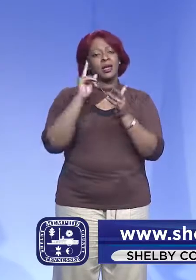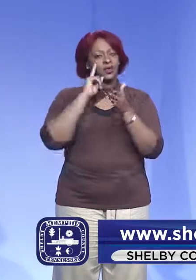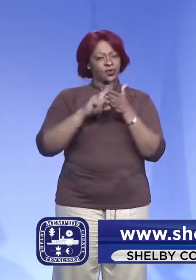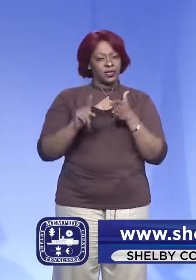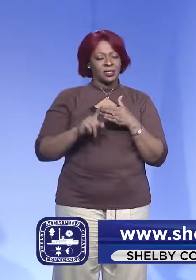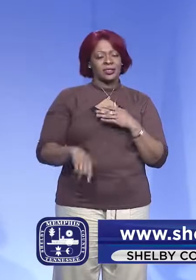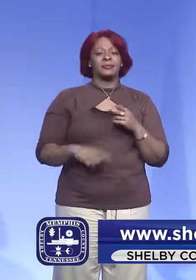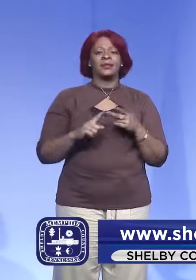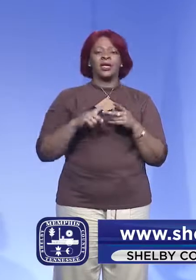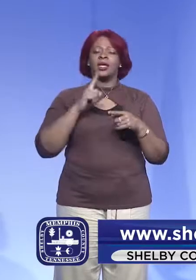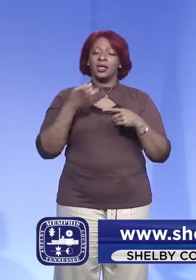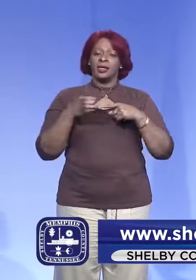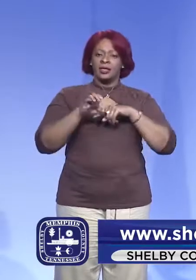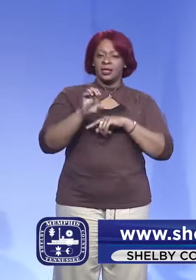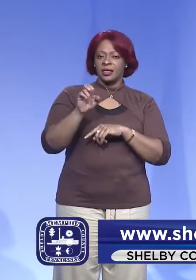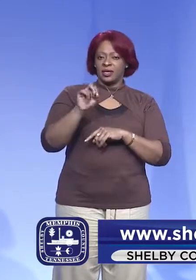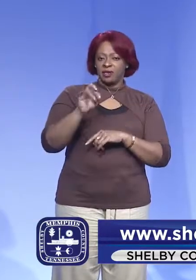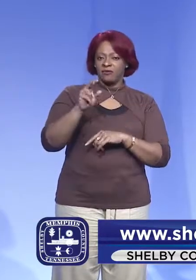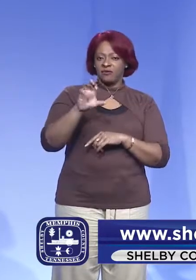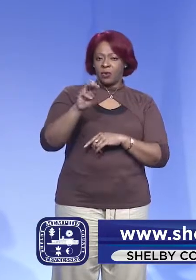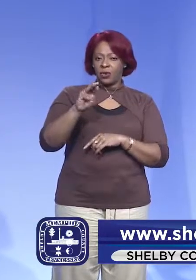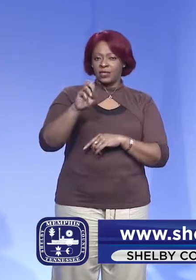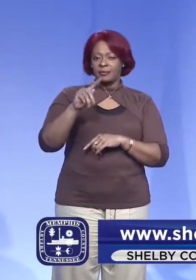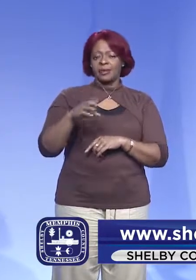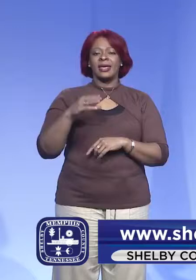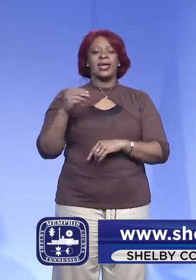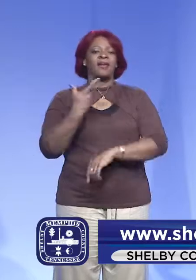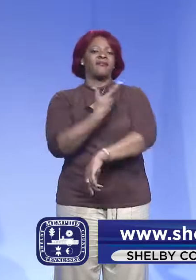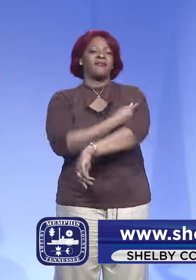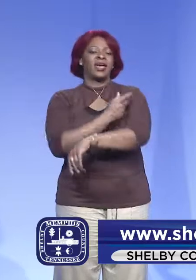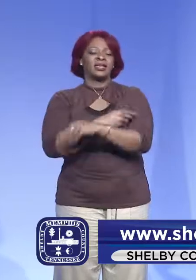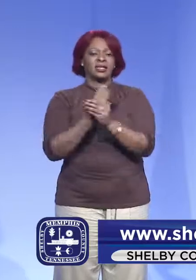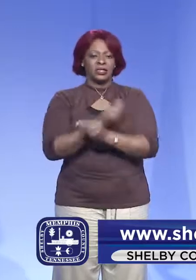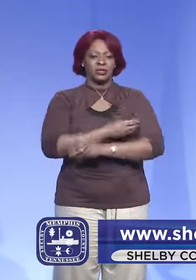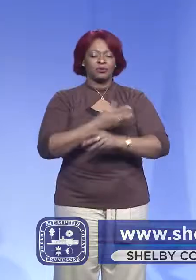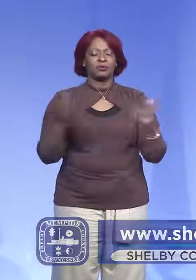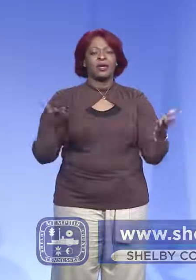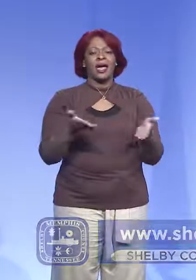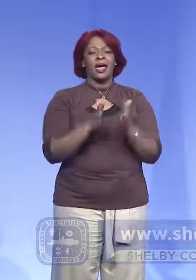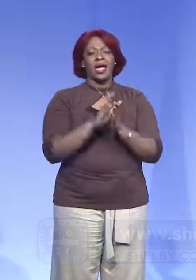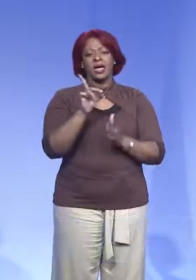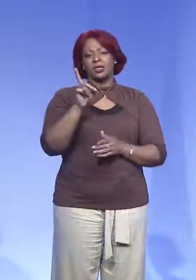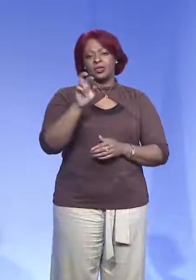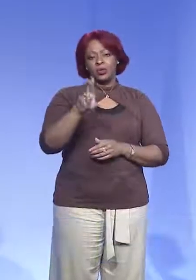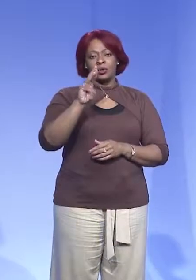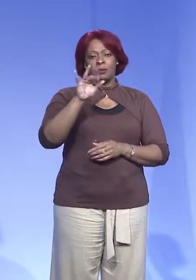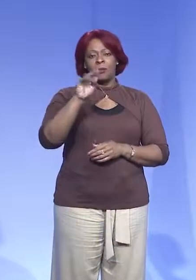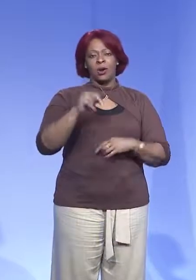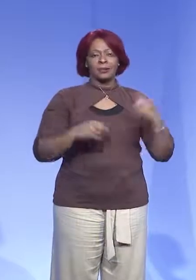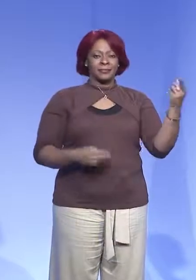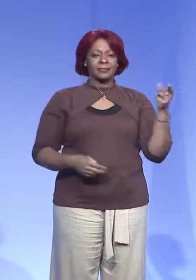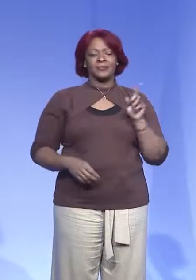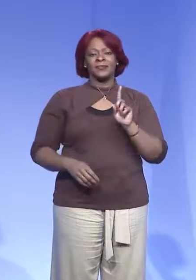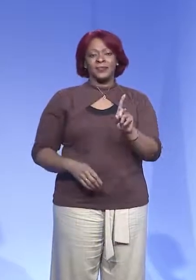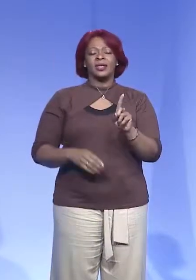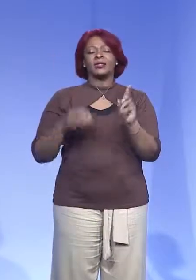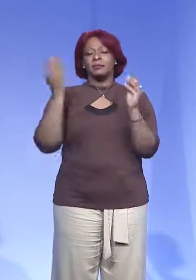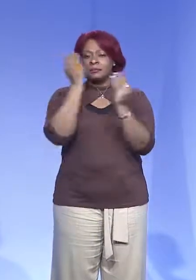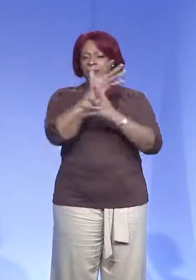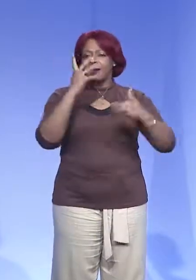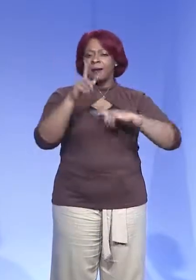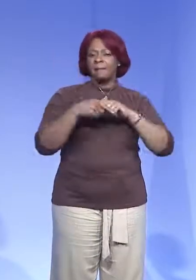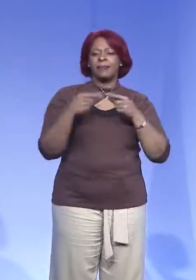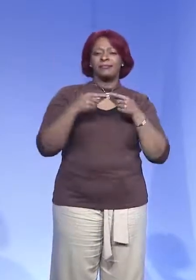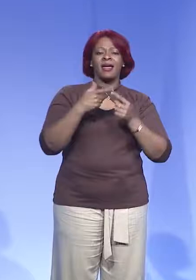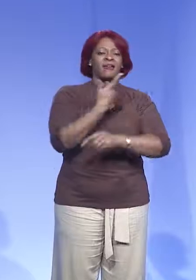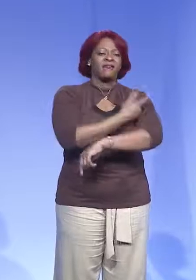tracing, enforcement, and then vaccine distribution. So I'm going to ask Dr. Martin to come up and give updates on where we are with vaccine